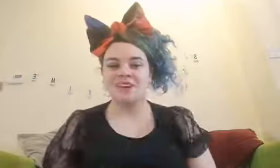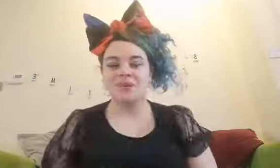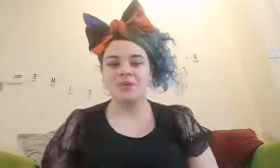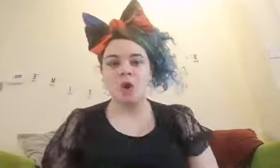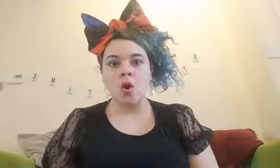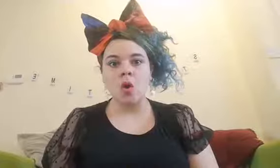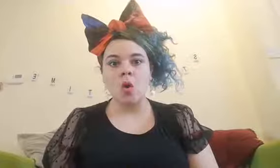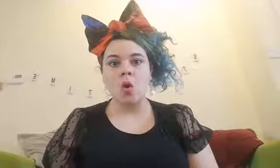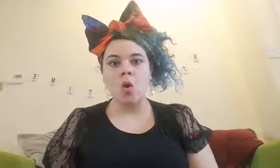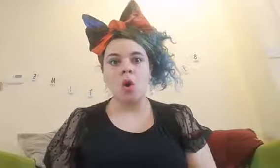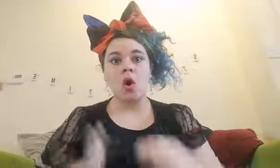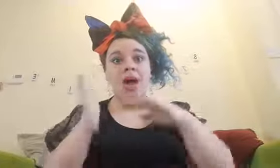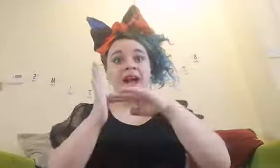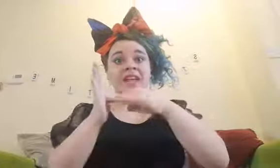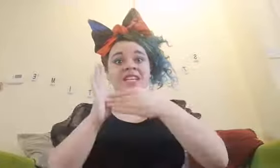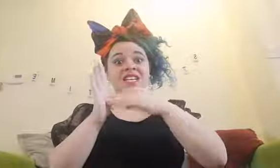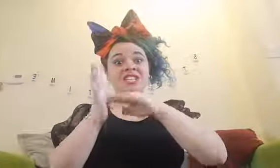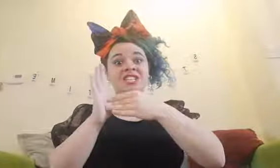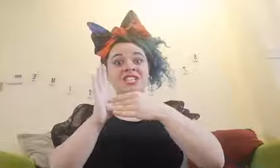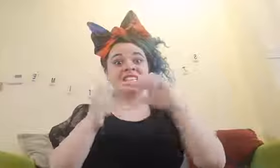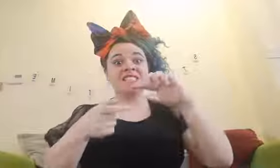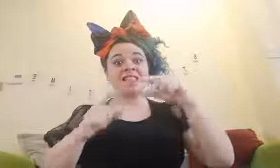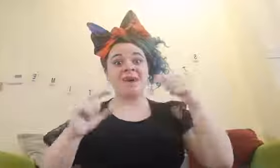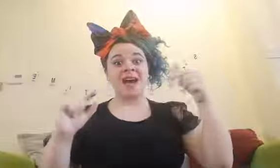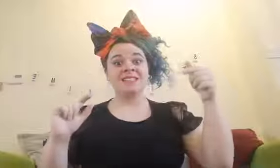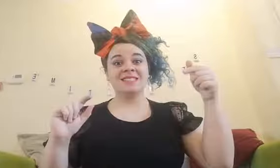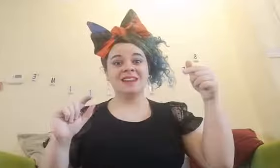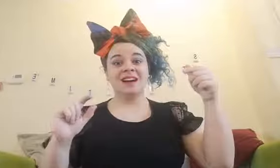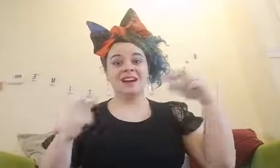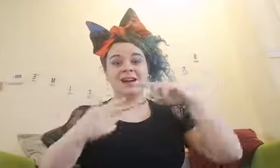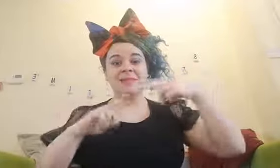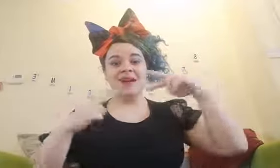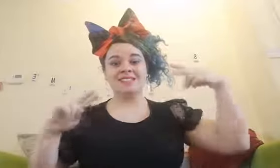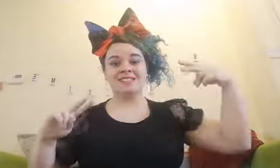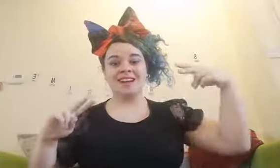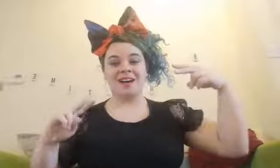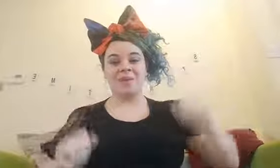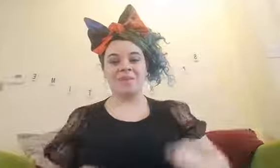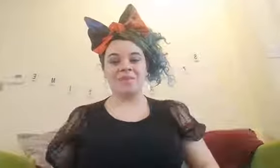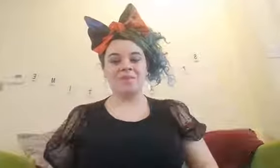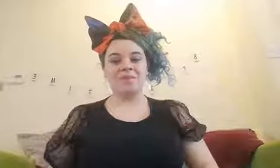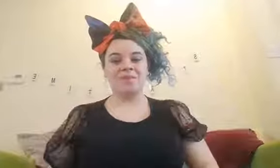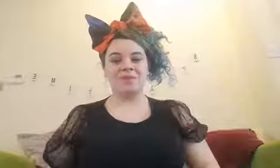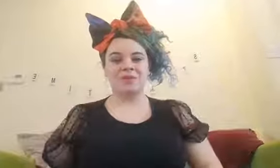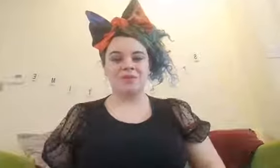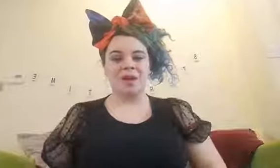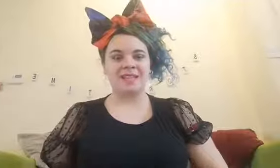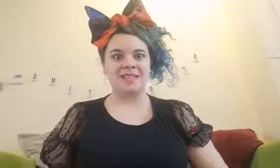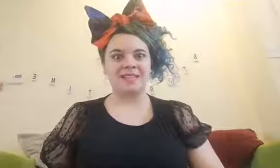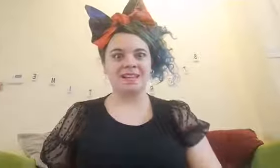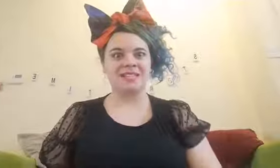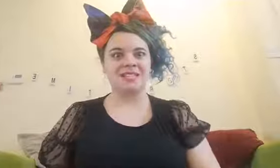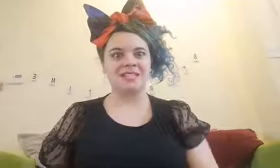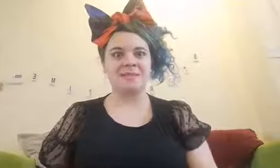lot. Or cheesy pasta. Pasta. On Wednesday. Cheesy